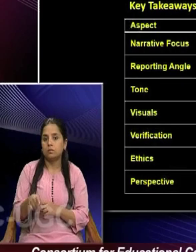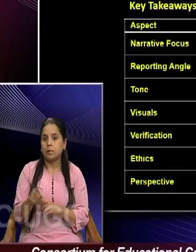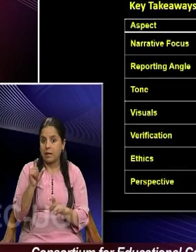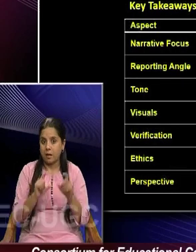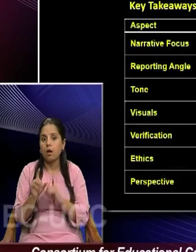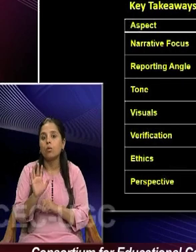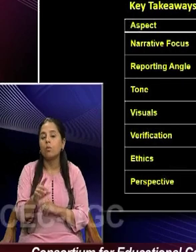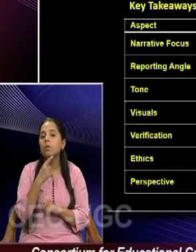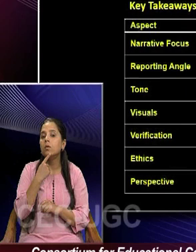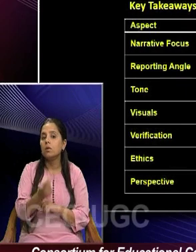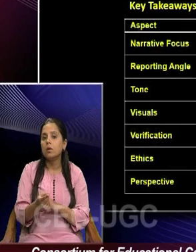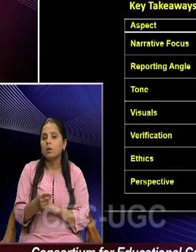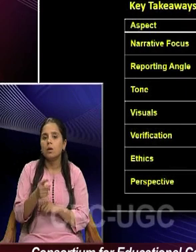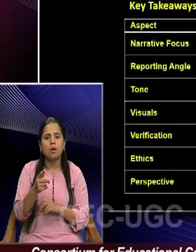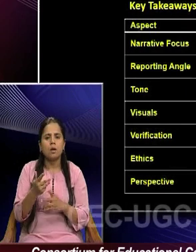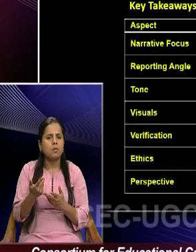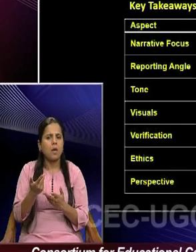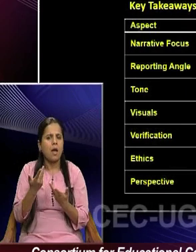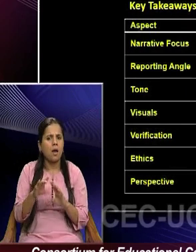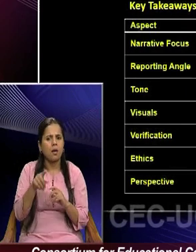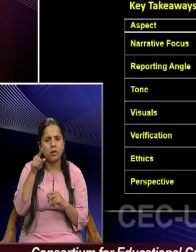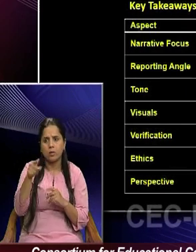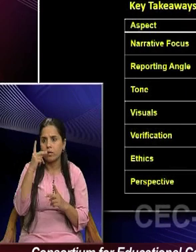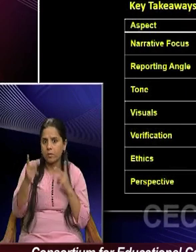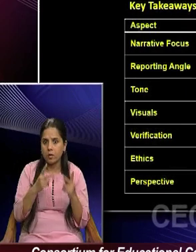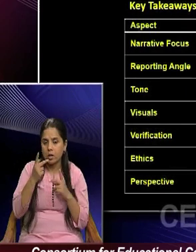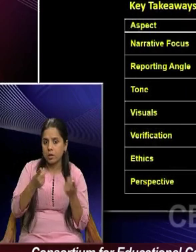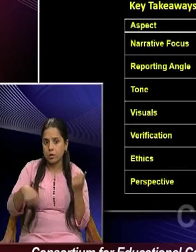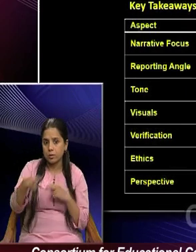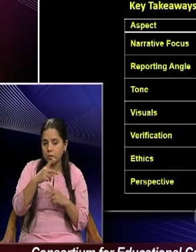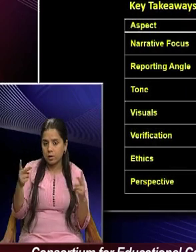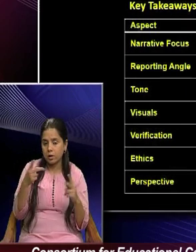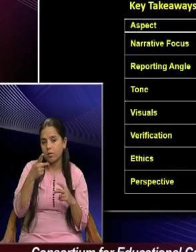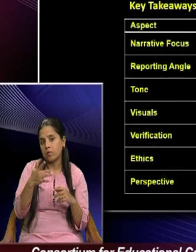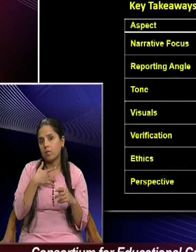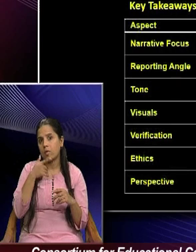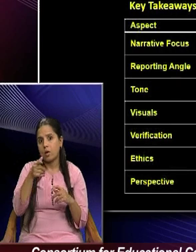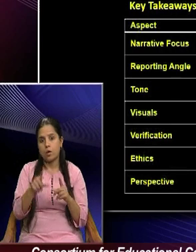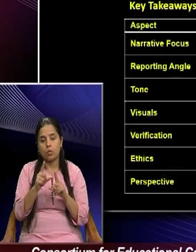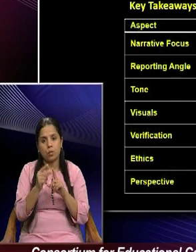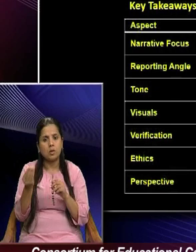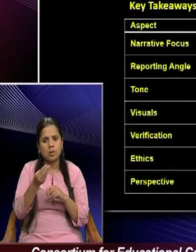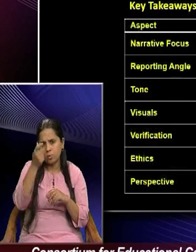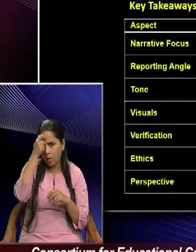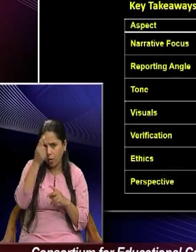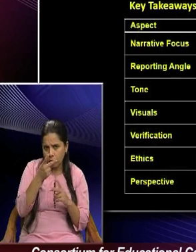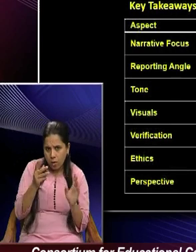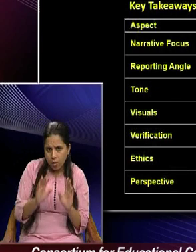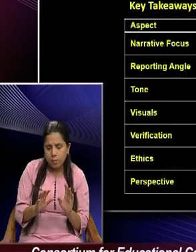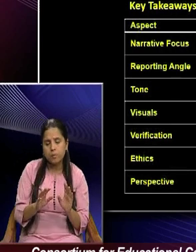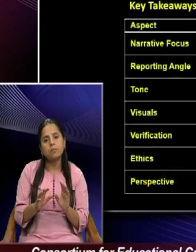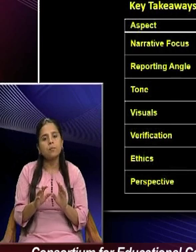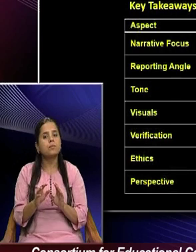careful. Know those visuals which may create some problem and some